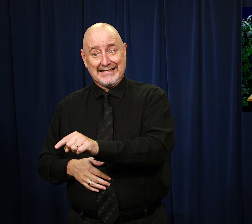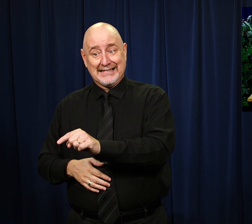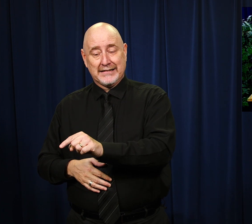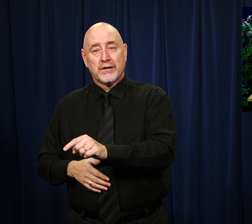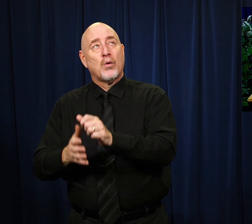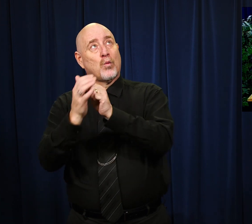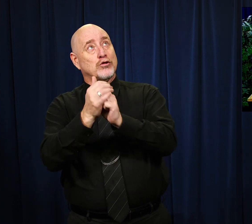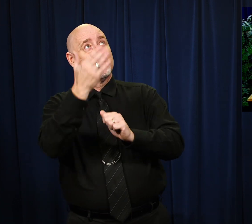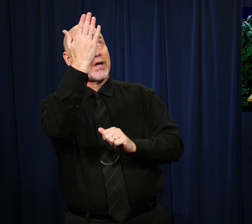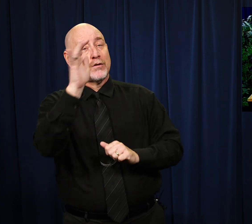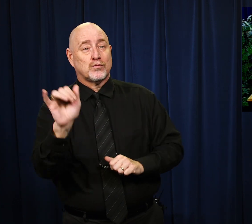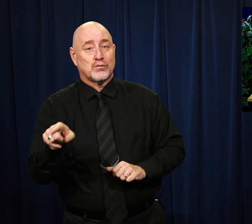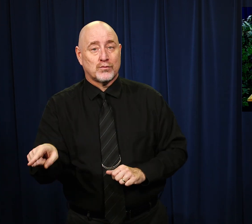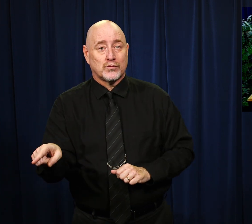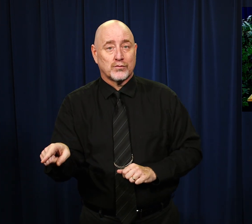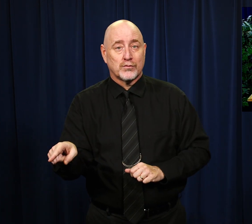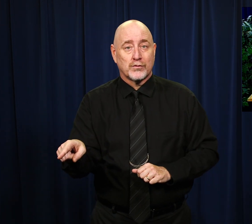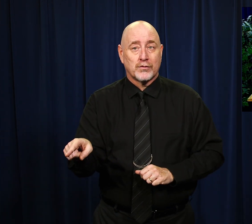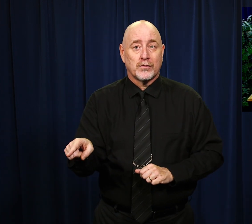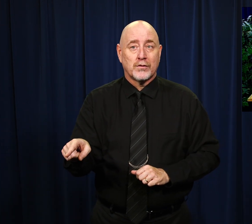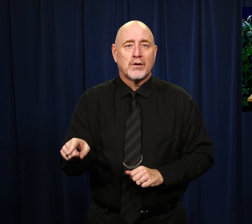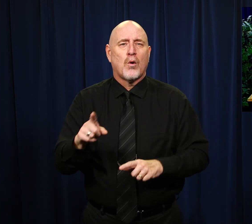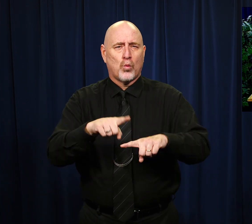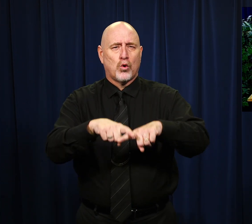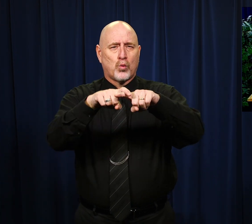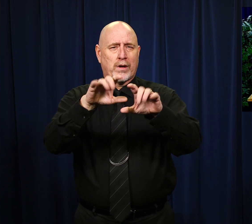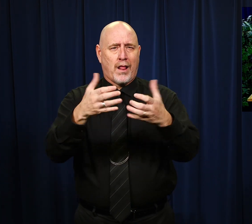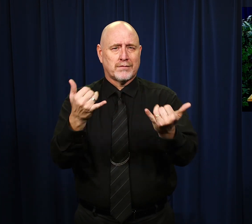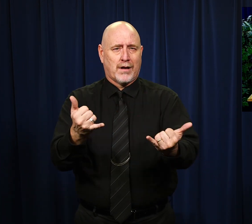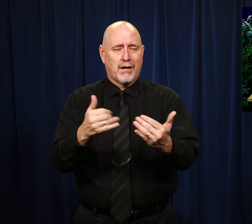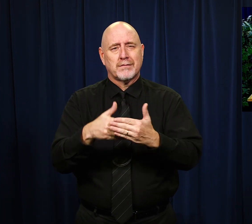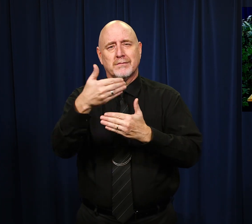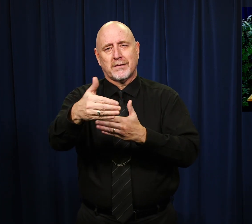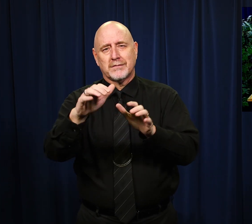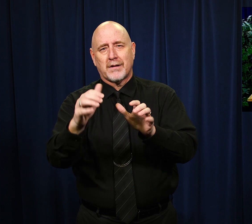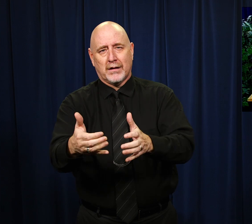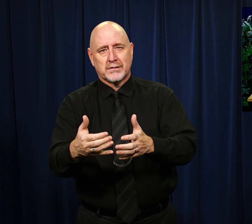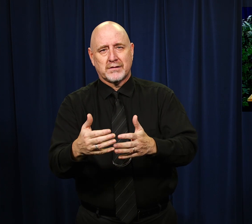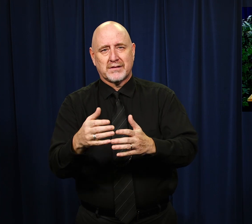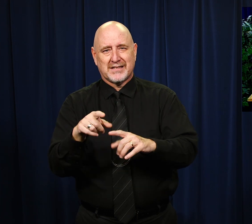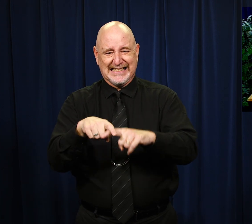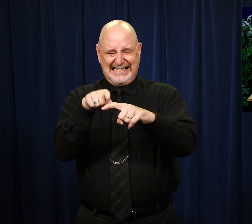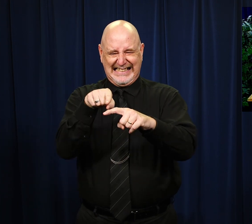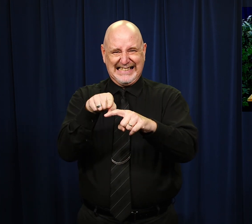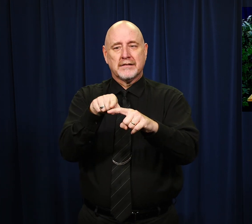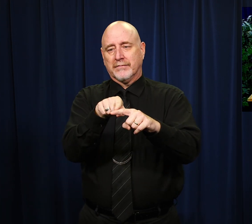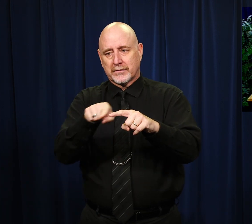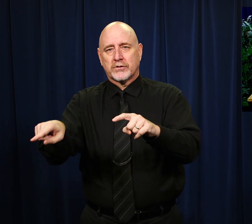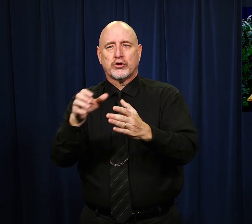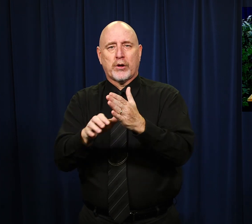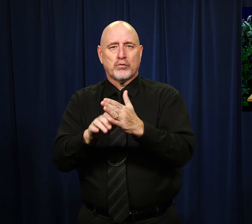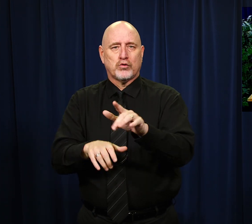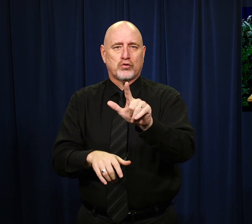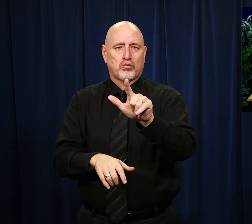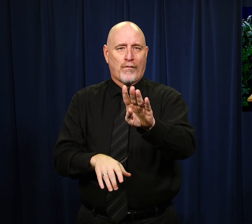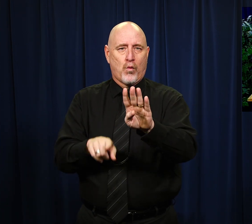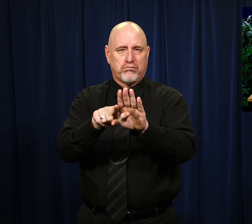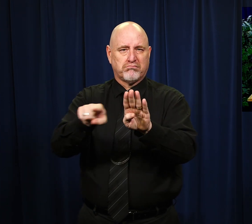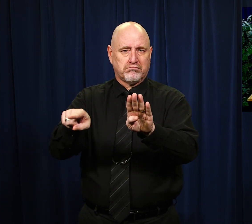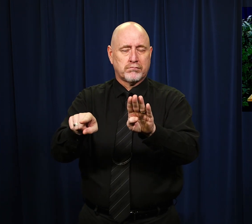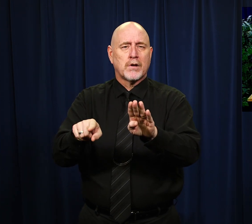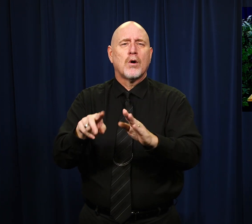a worshiper of Jehovah. We're going to quit at this point and come back next time right here at the beginning of chapter